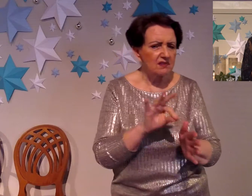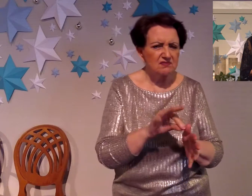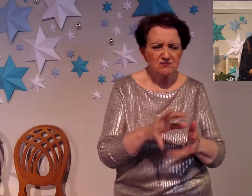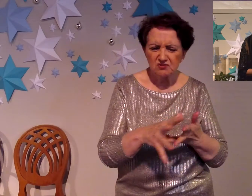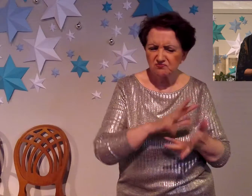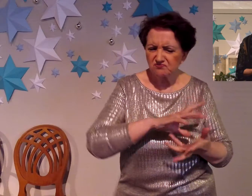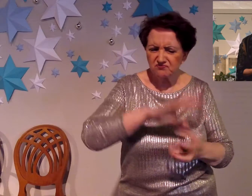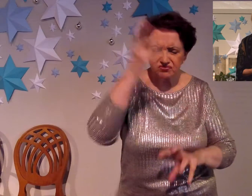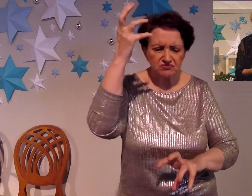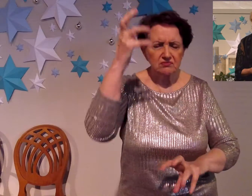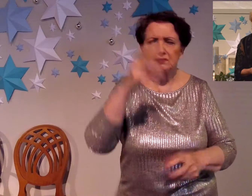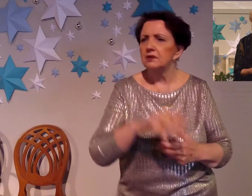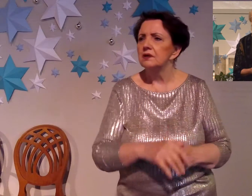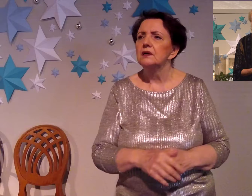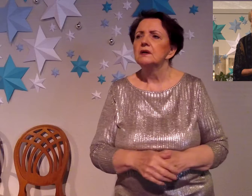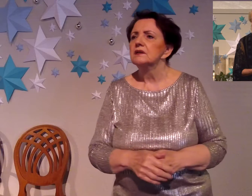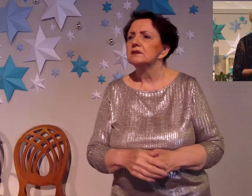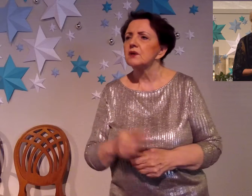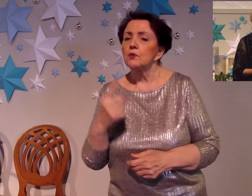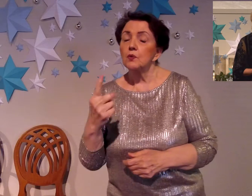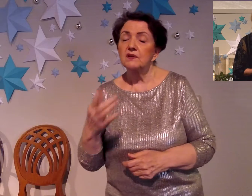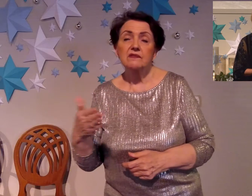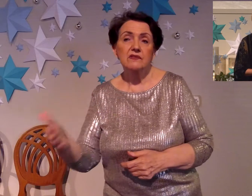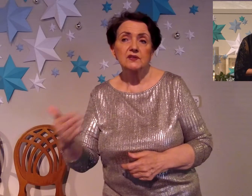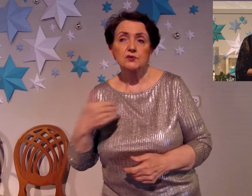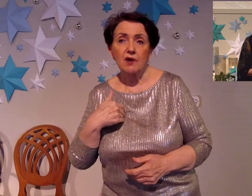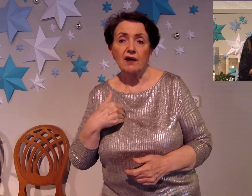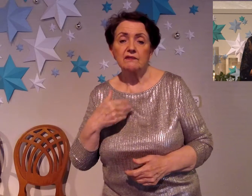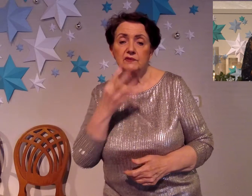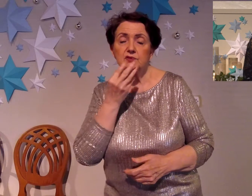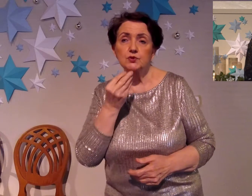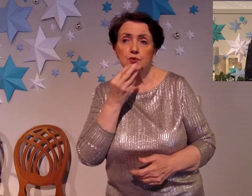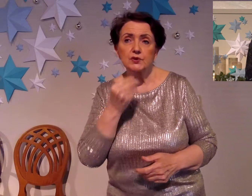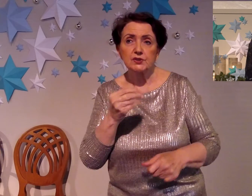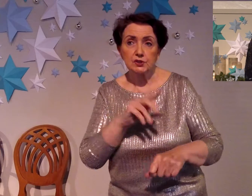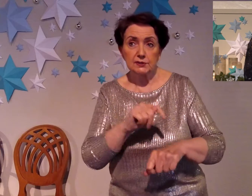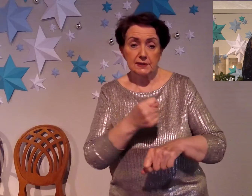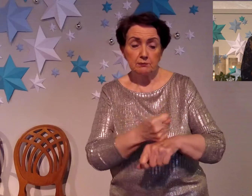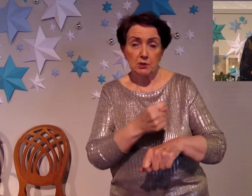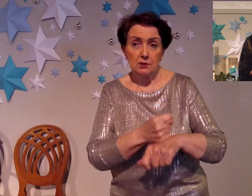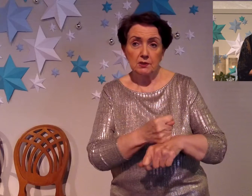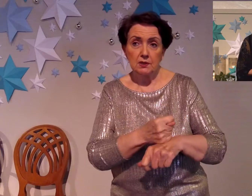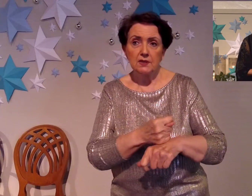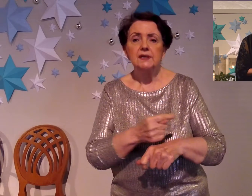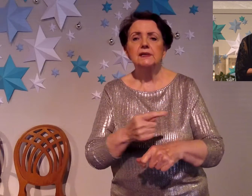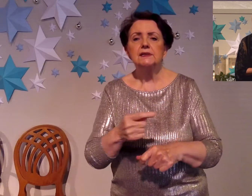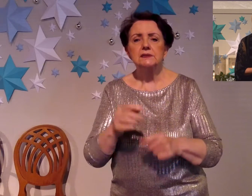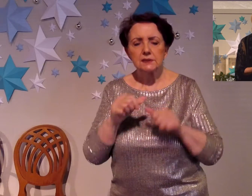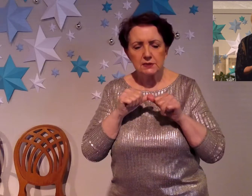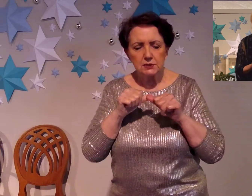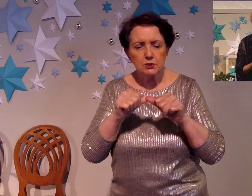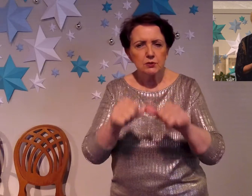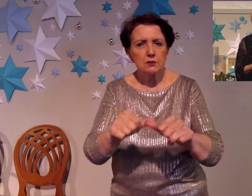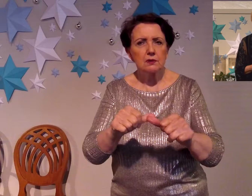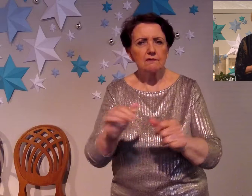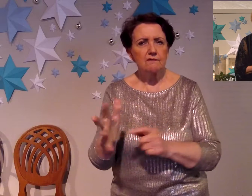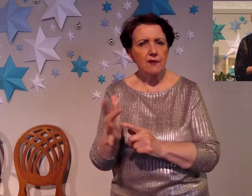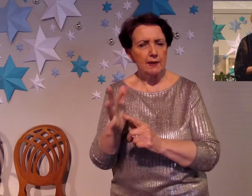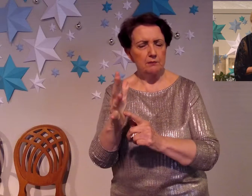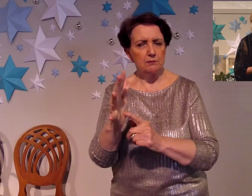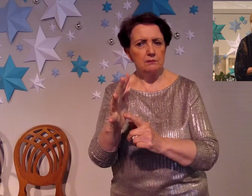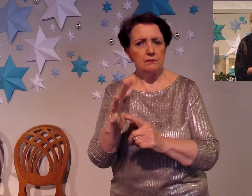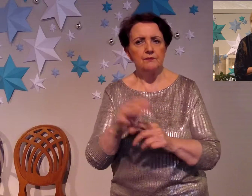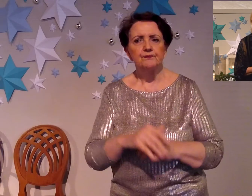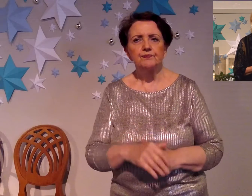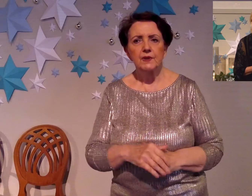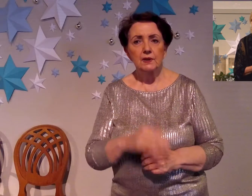up. And one of the things that you have in the Jewish temple is the eternal flame. And of course, as we know,